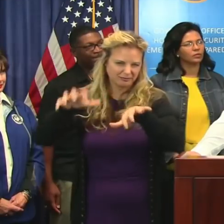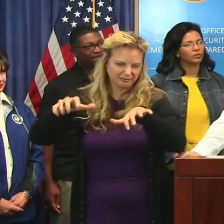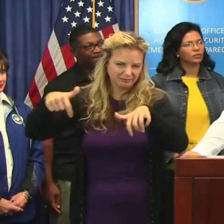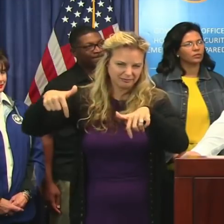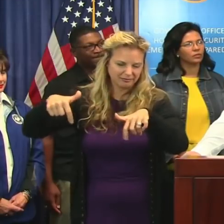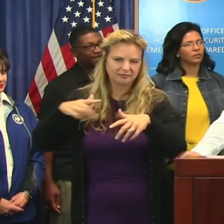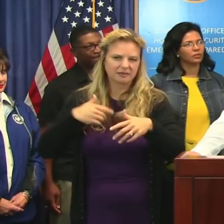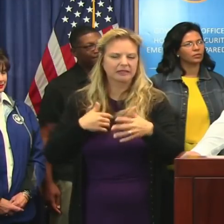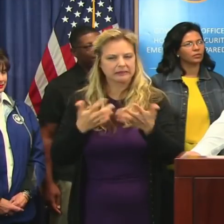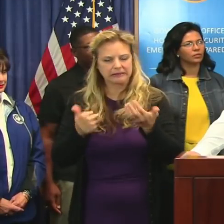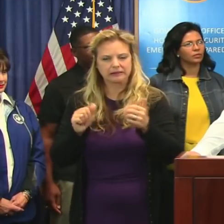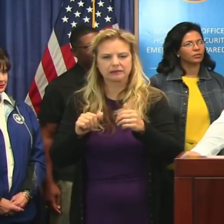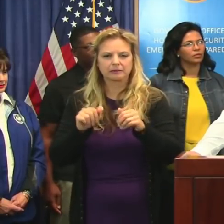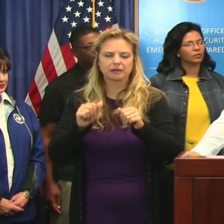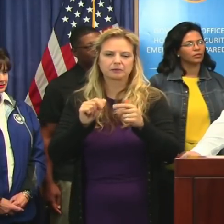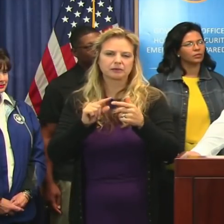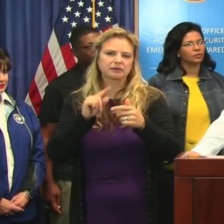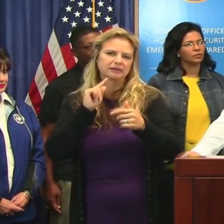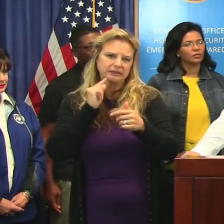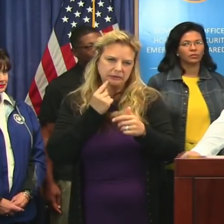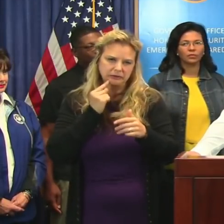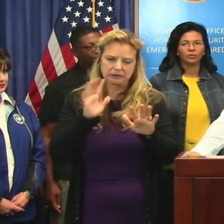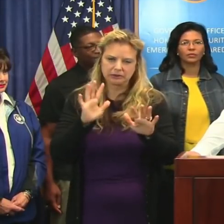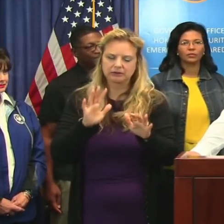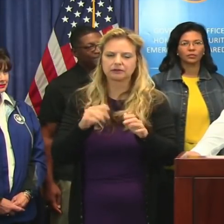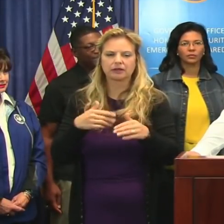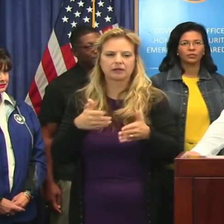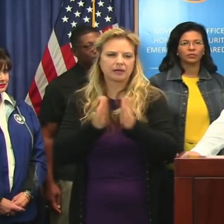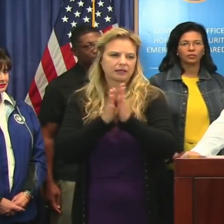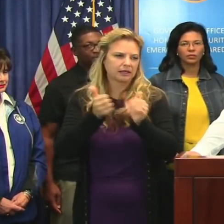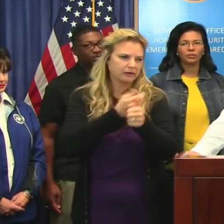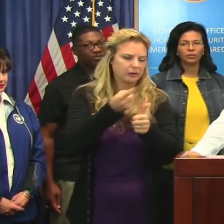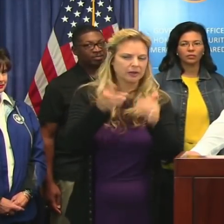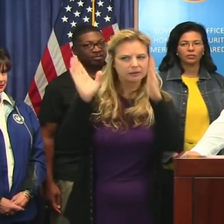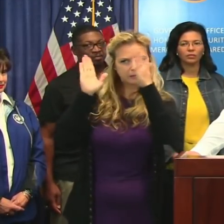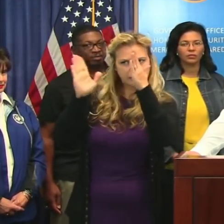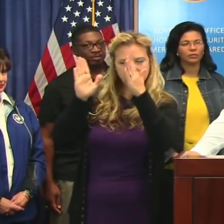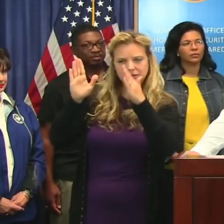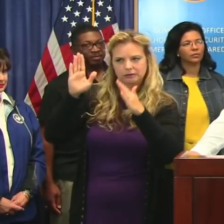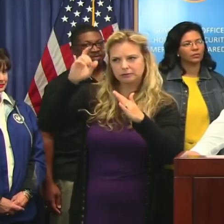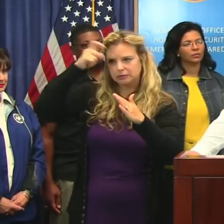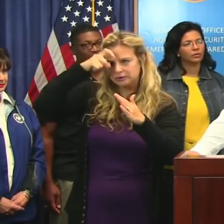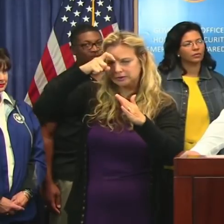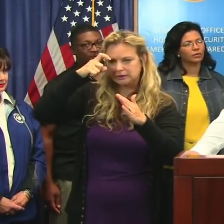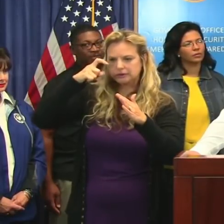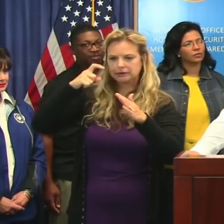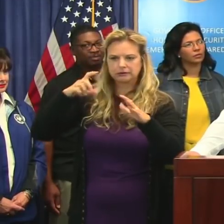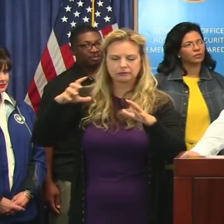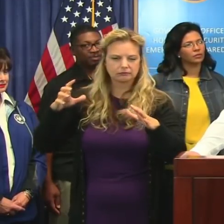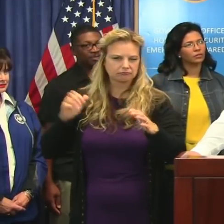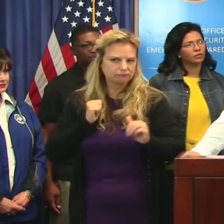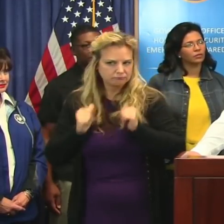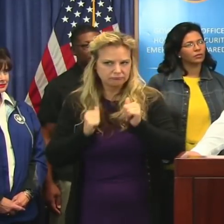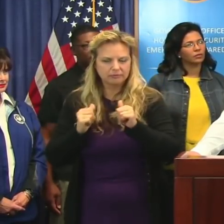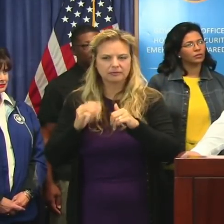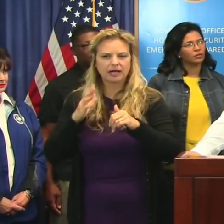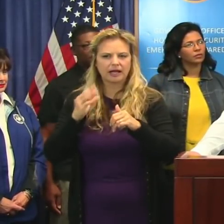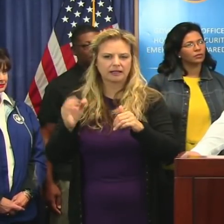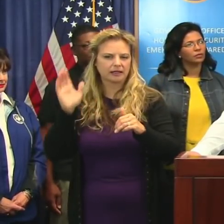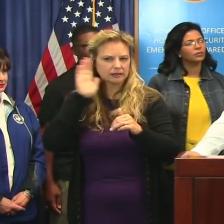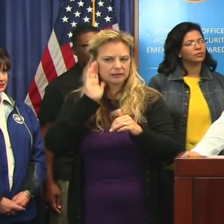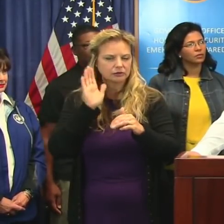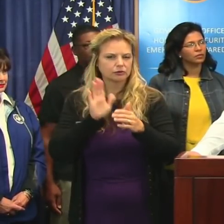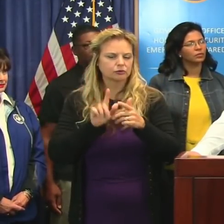and so I'm asking everyone to pay attention, to be prudent, stay informed, and do as you are directed by your